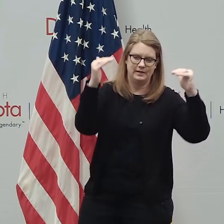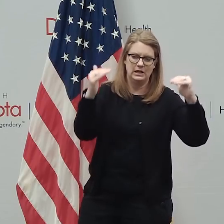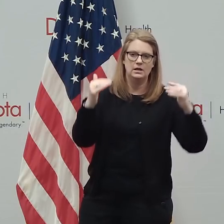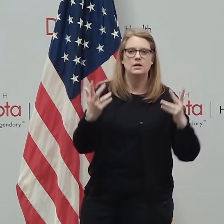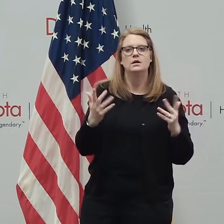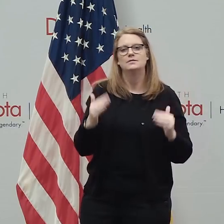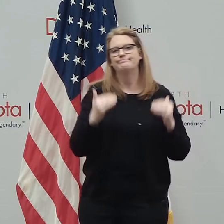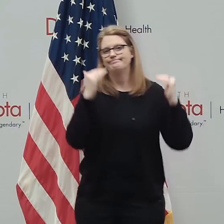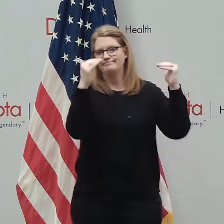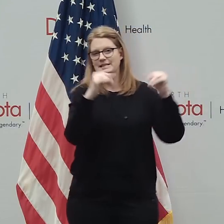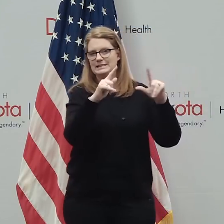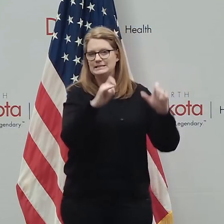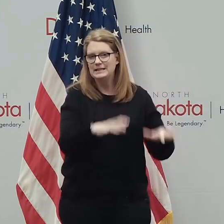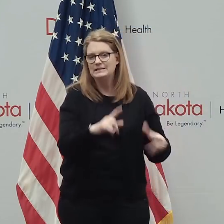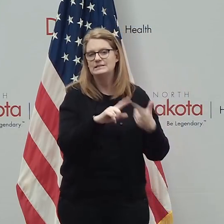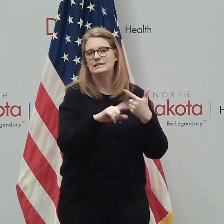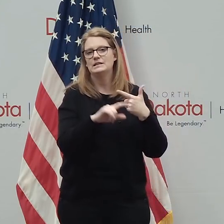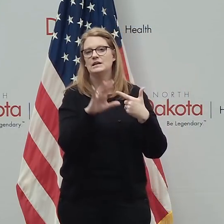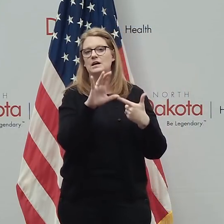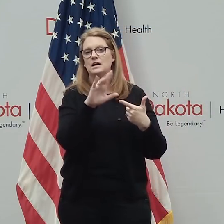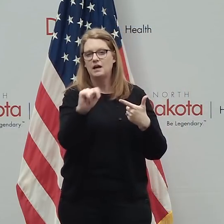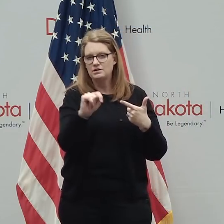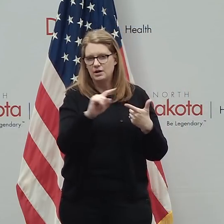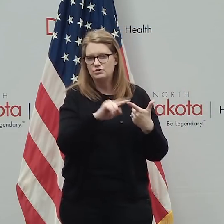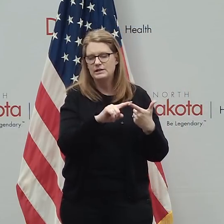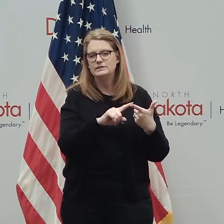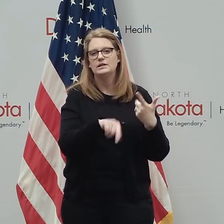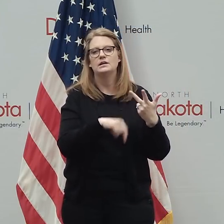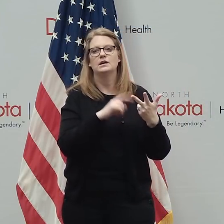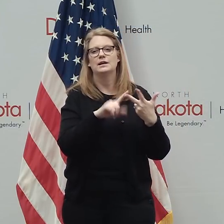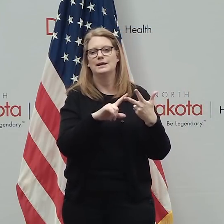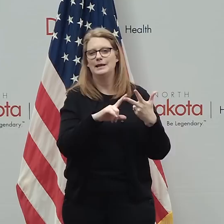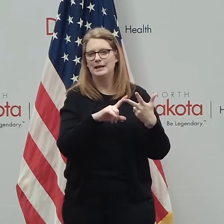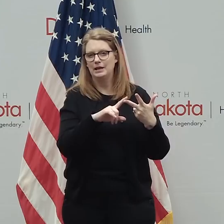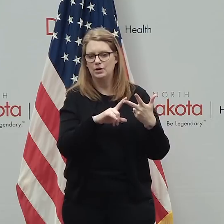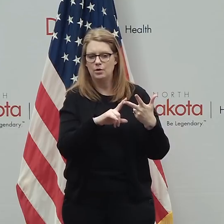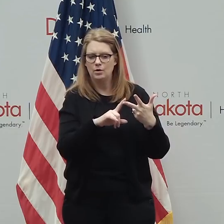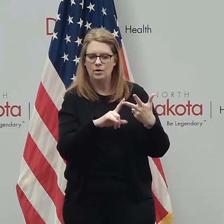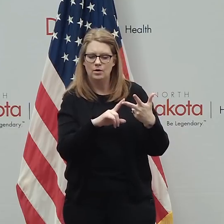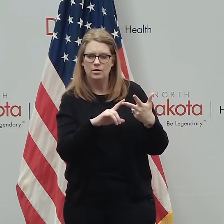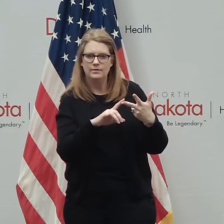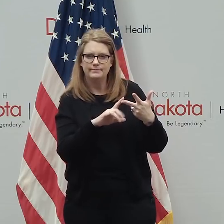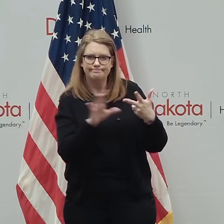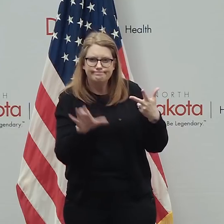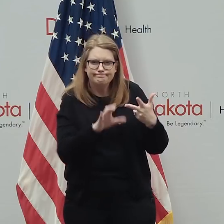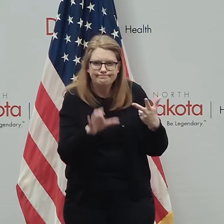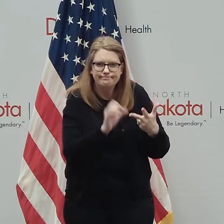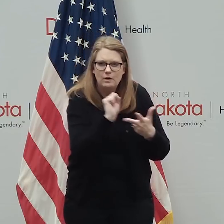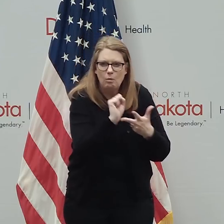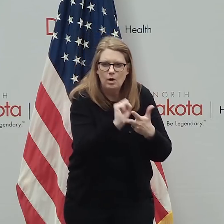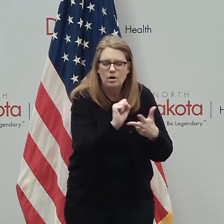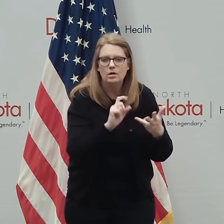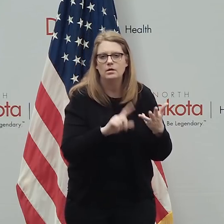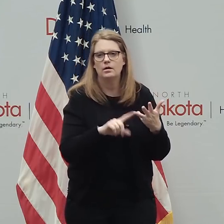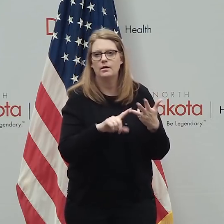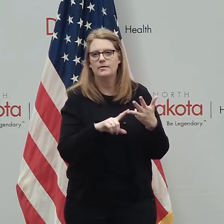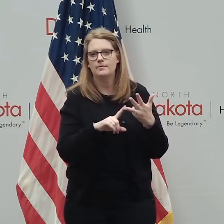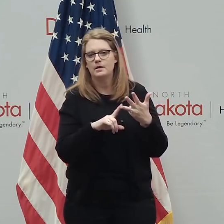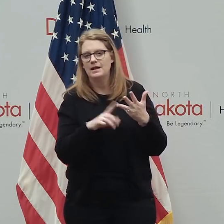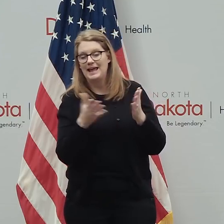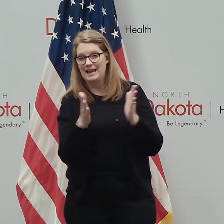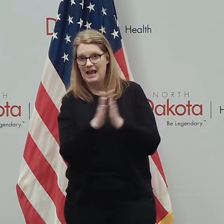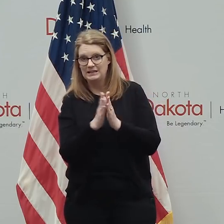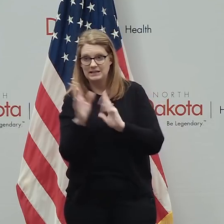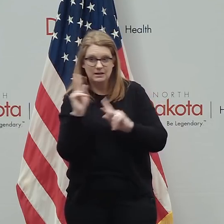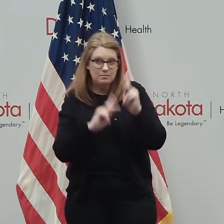our testing, beefing up our contact tracing, beefing up our energy, and again, calling on citizens to make sure